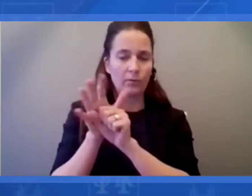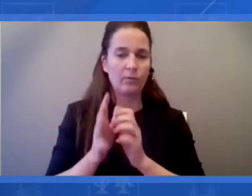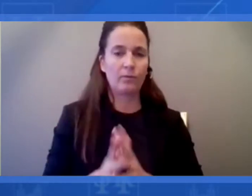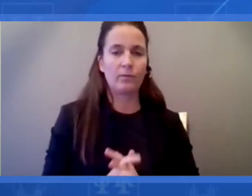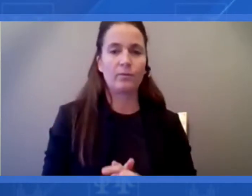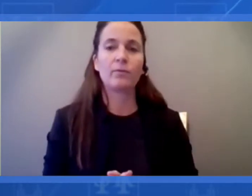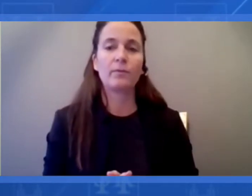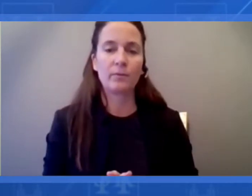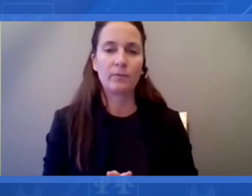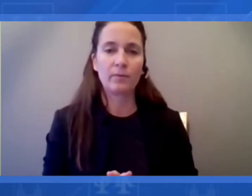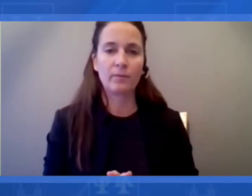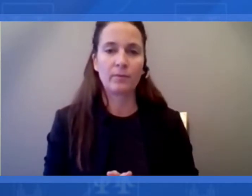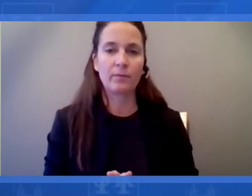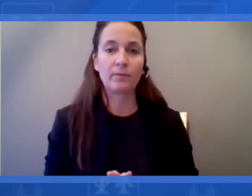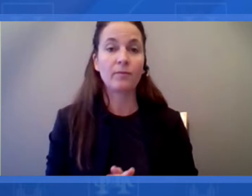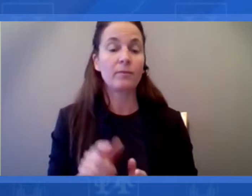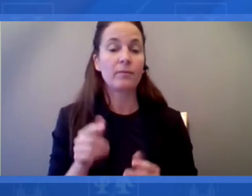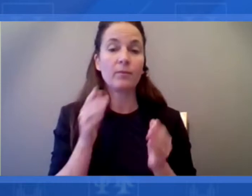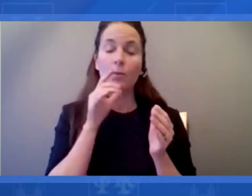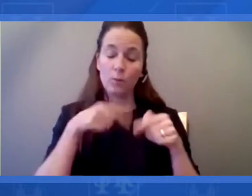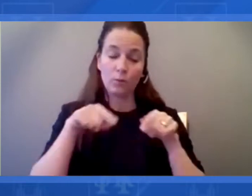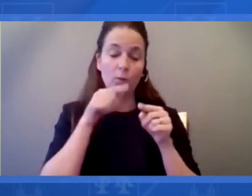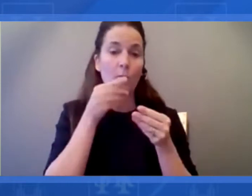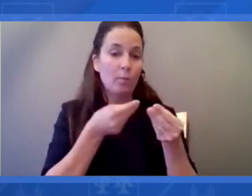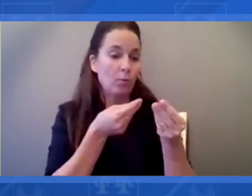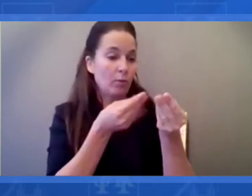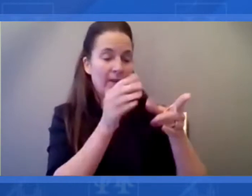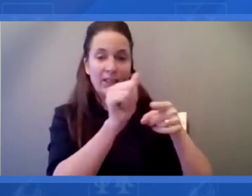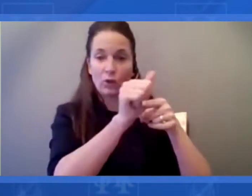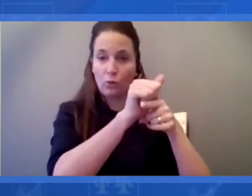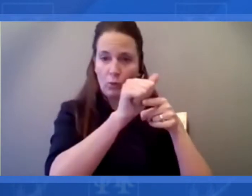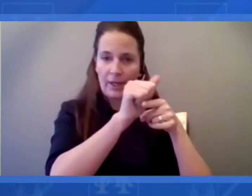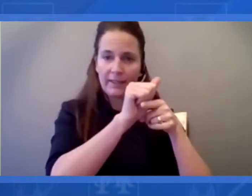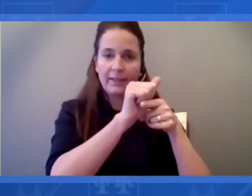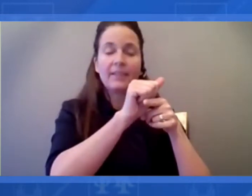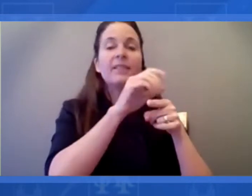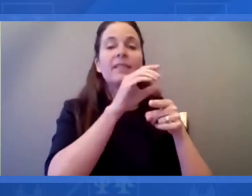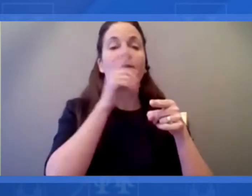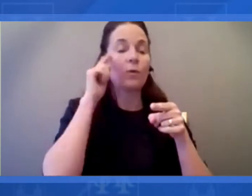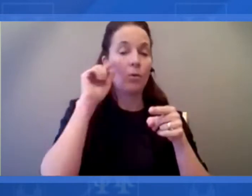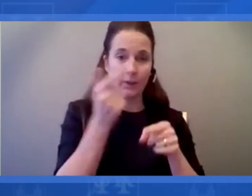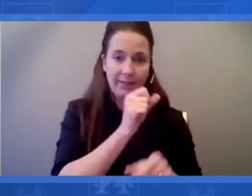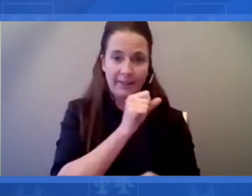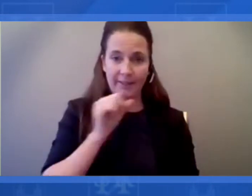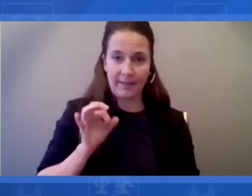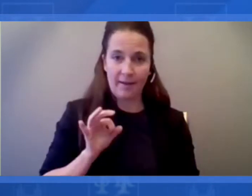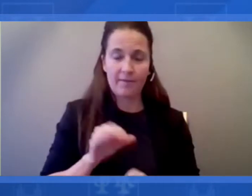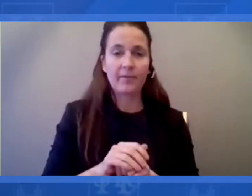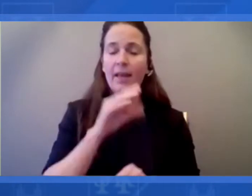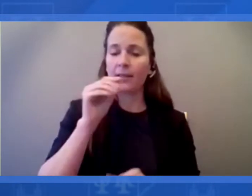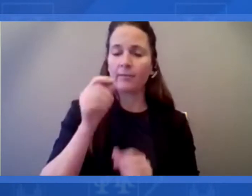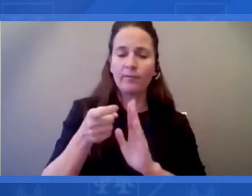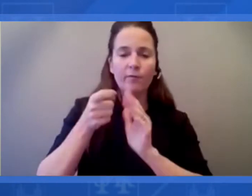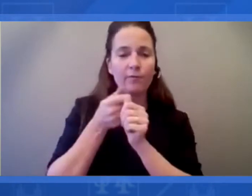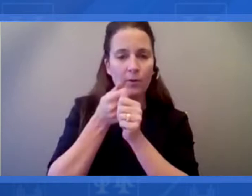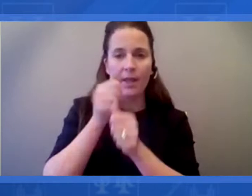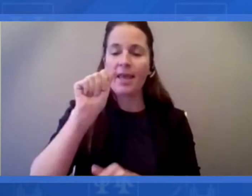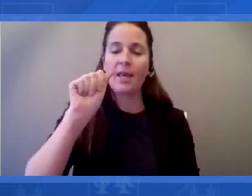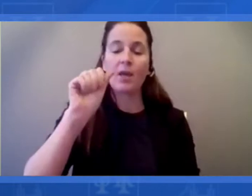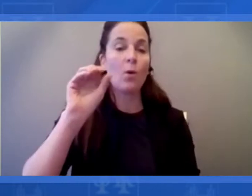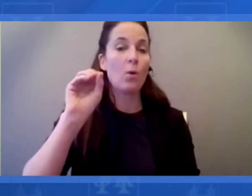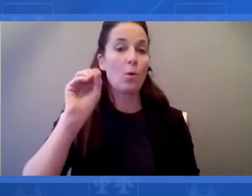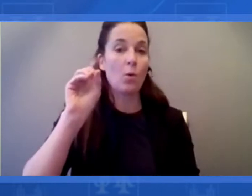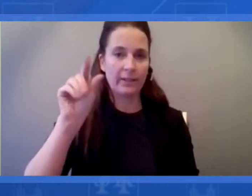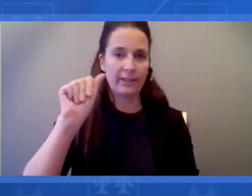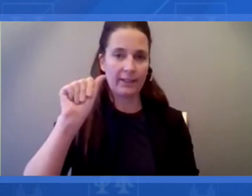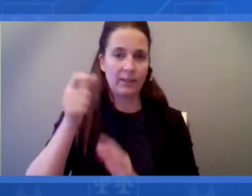accessibility achievements to date and AODA compliance. The conventional fixed route transit,